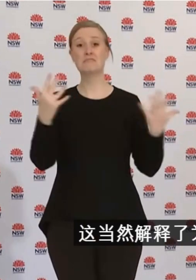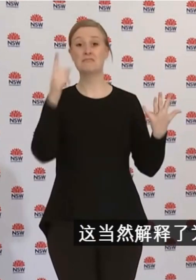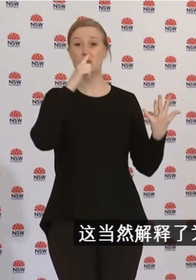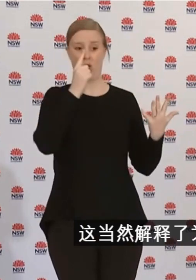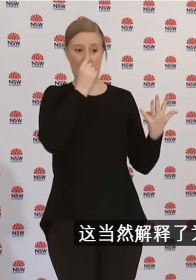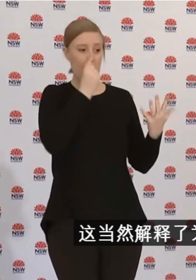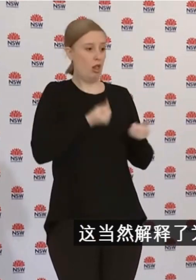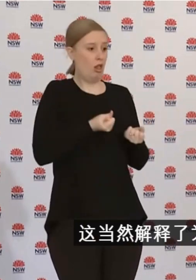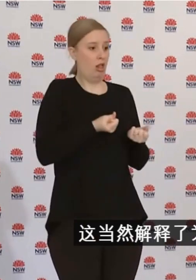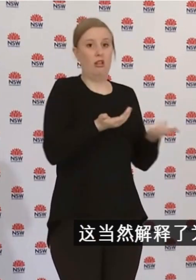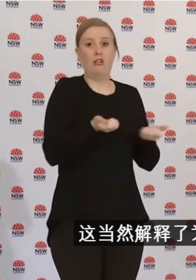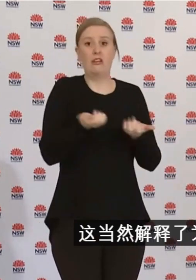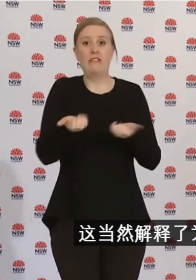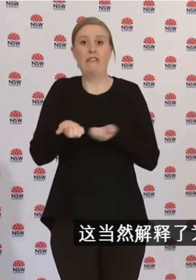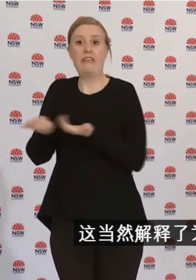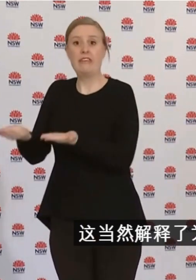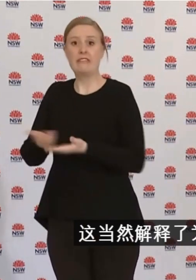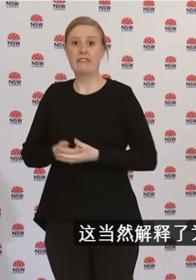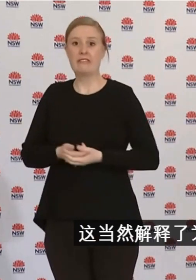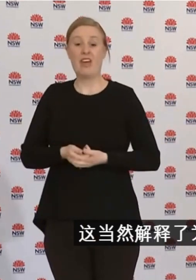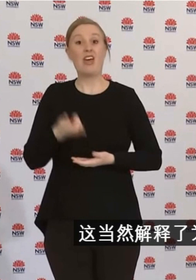explains why our numbers are going up.